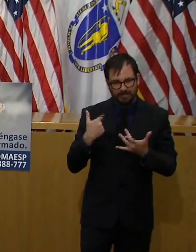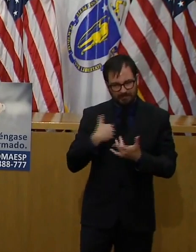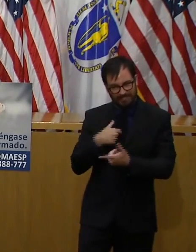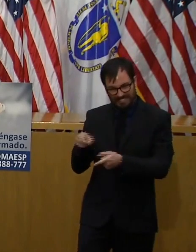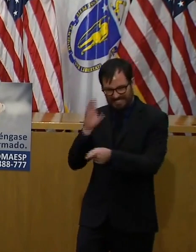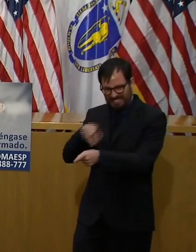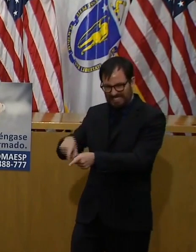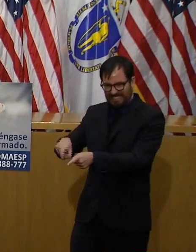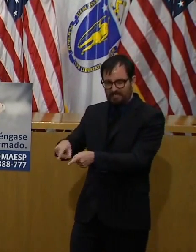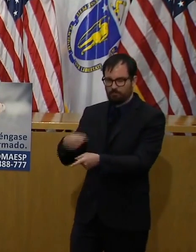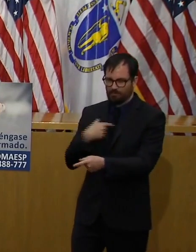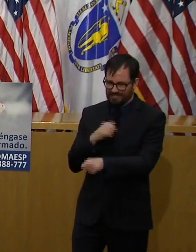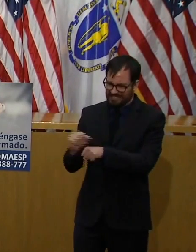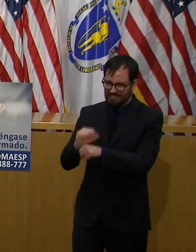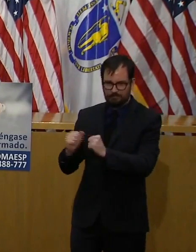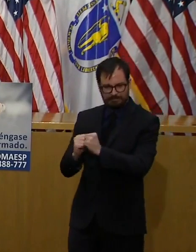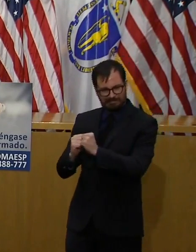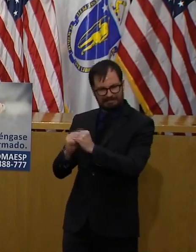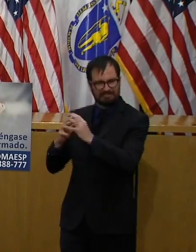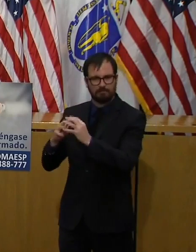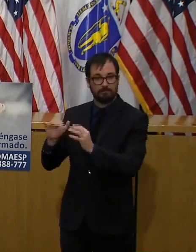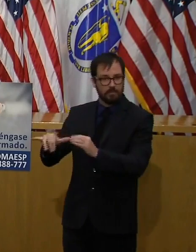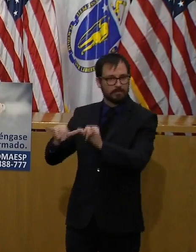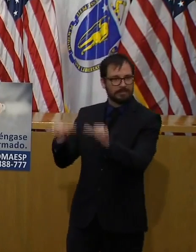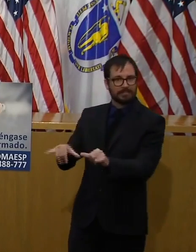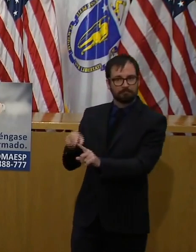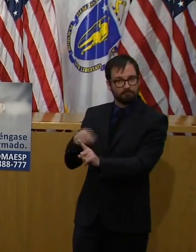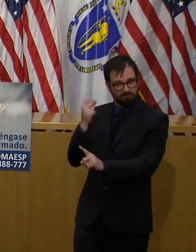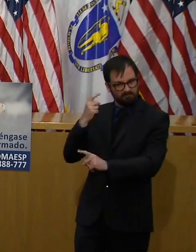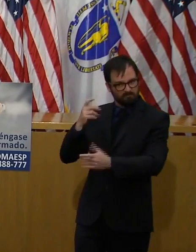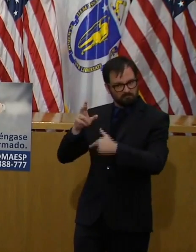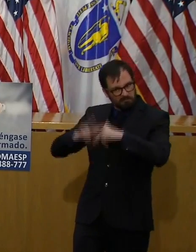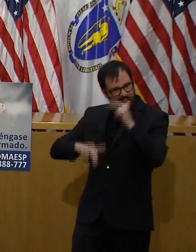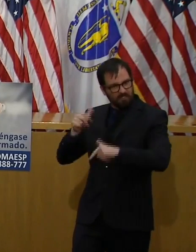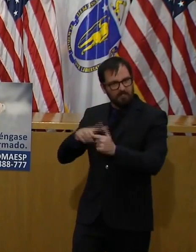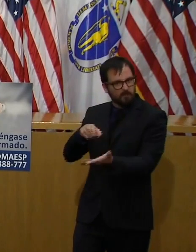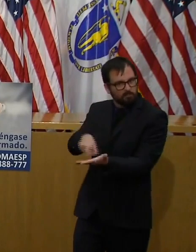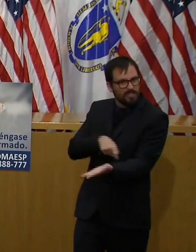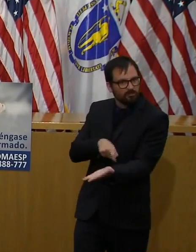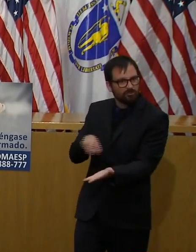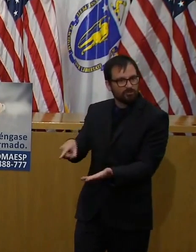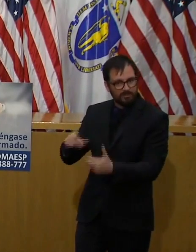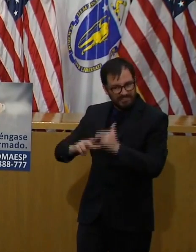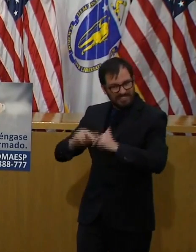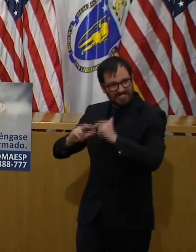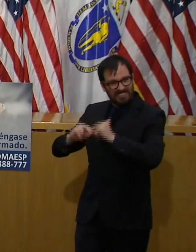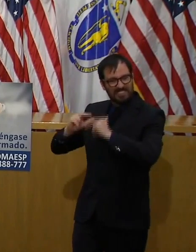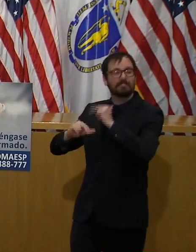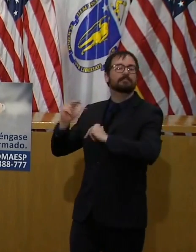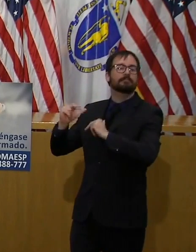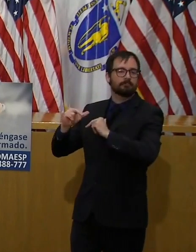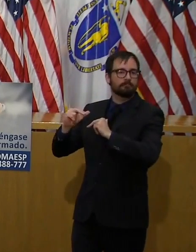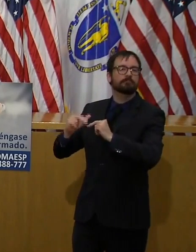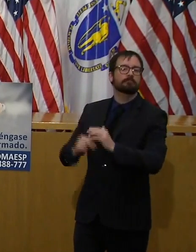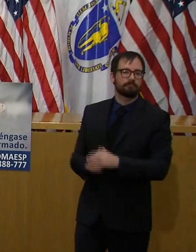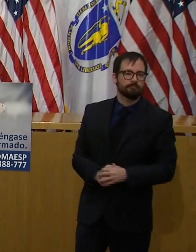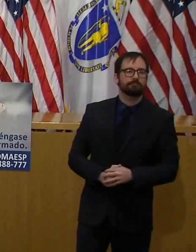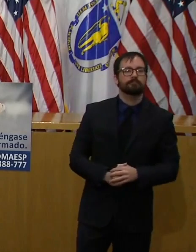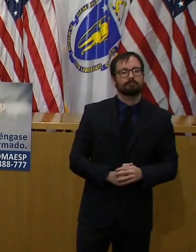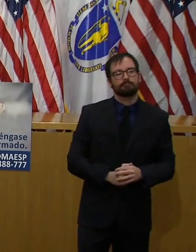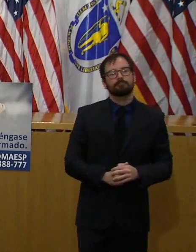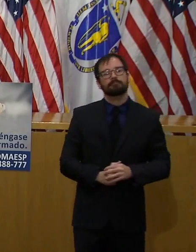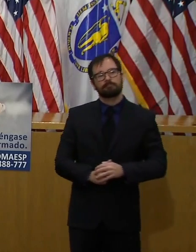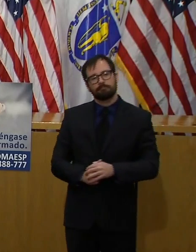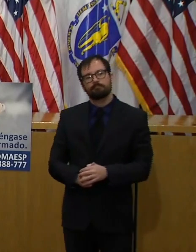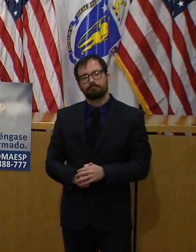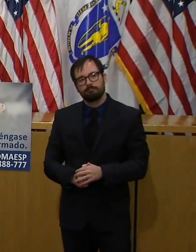We've talked now for a couple of weeks about the fact that somewhere around the middle of April, we were going to enter the worst part of the pandemic, and that